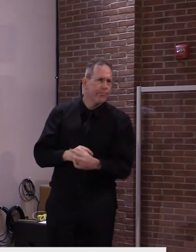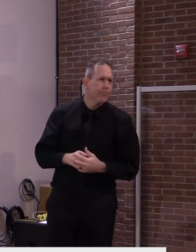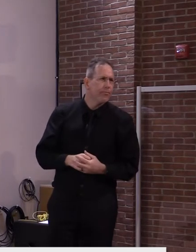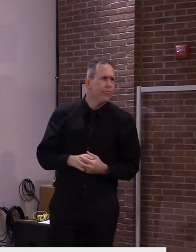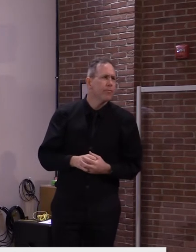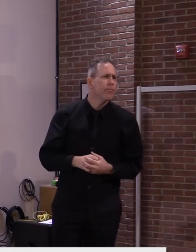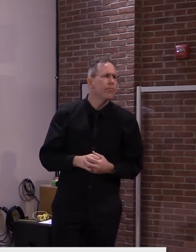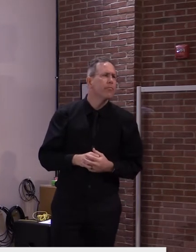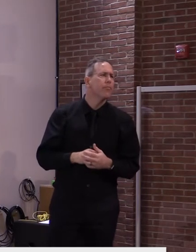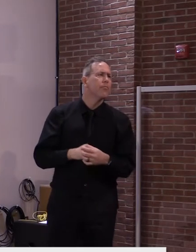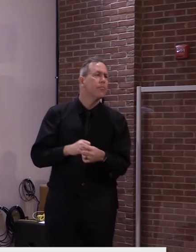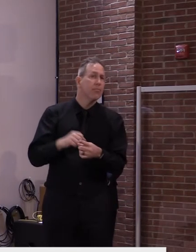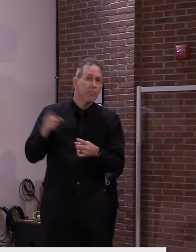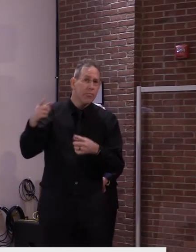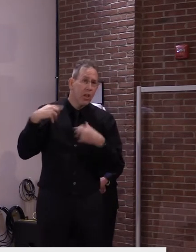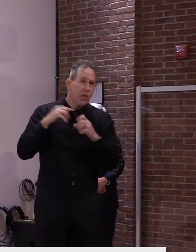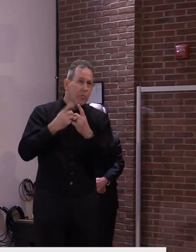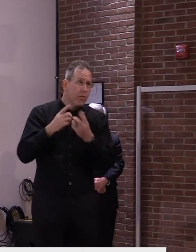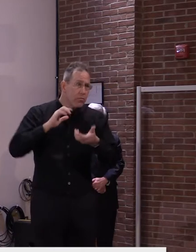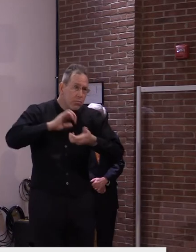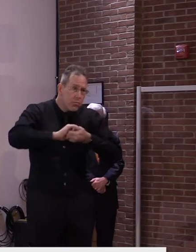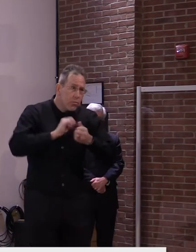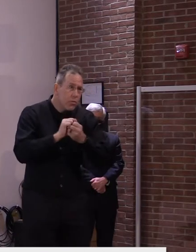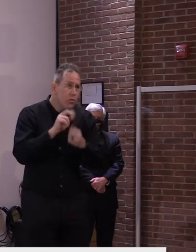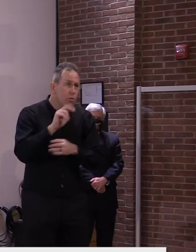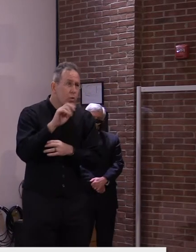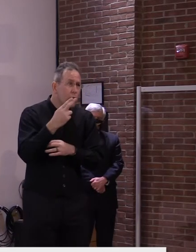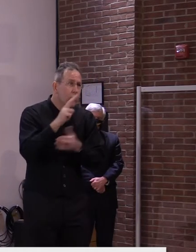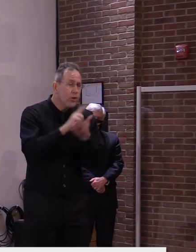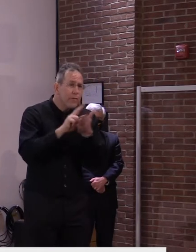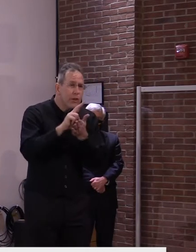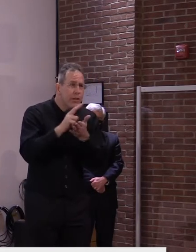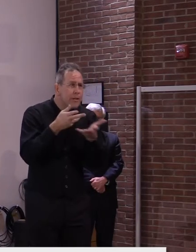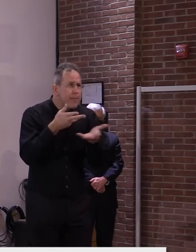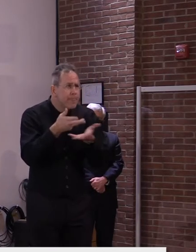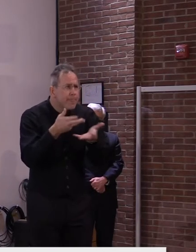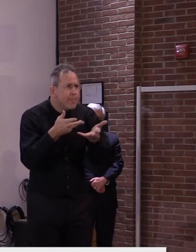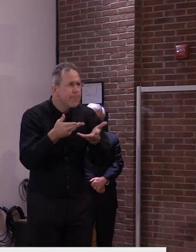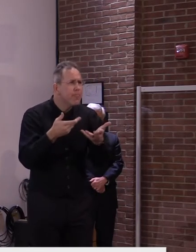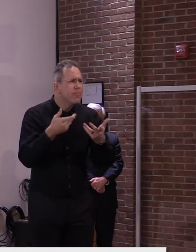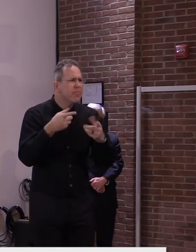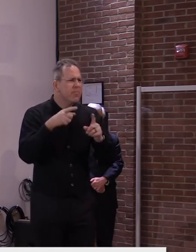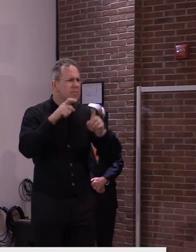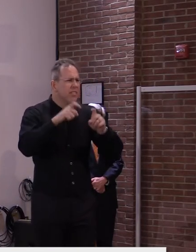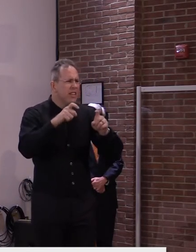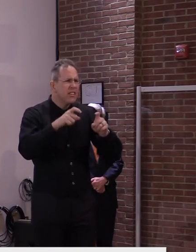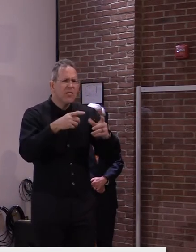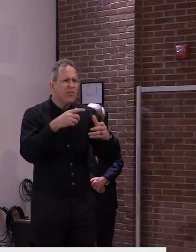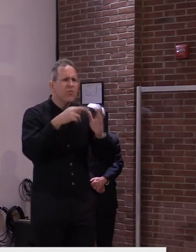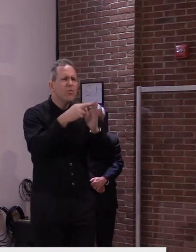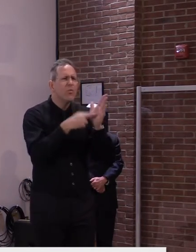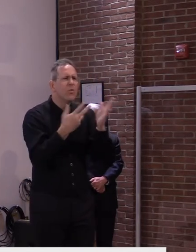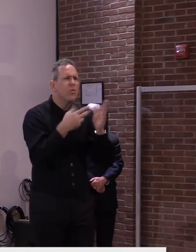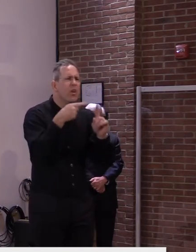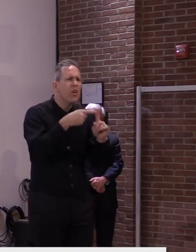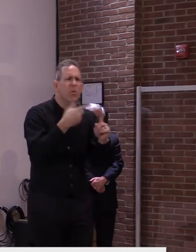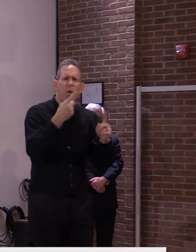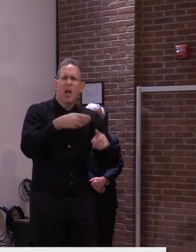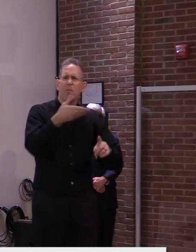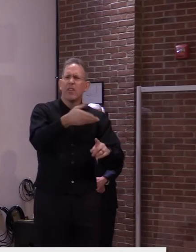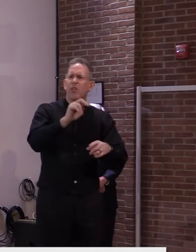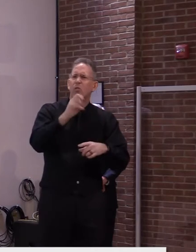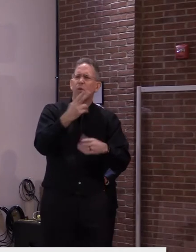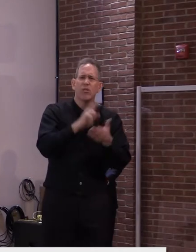testing protocols. What are their testing protocols, and what would be refined there? Sure. So